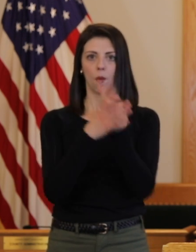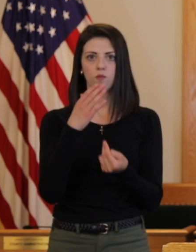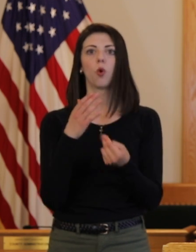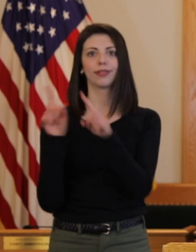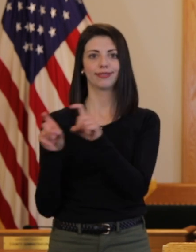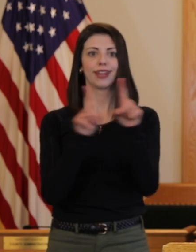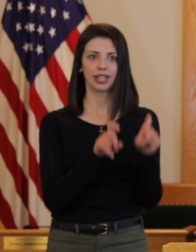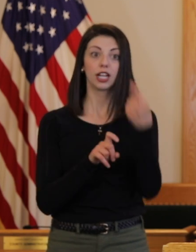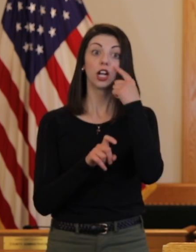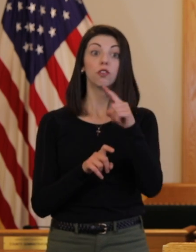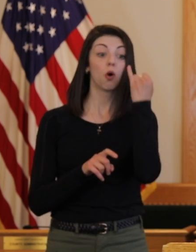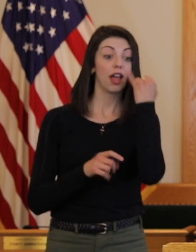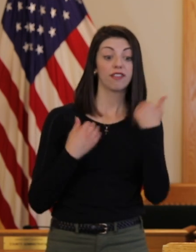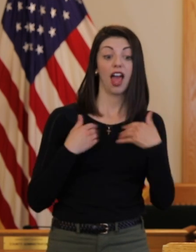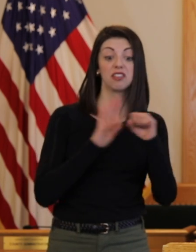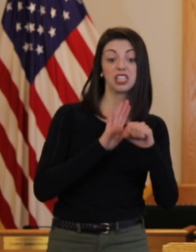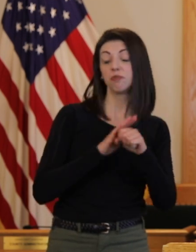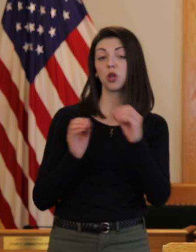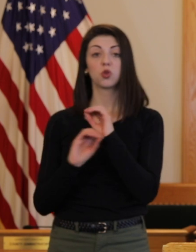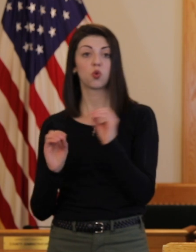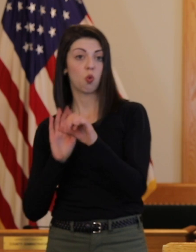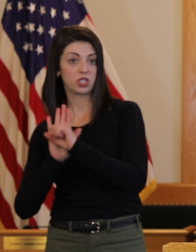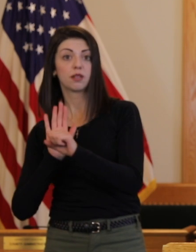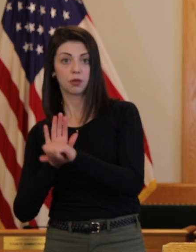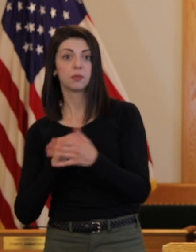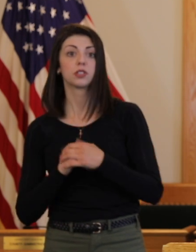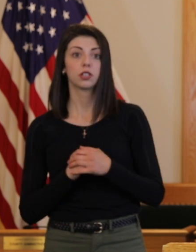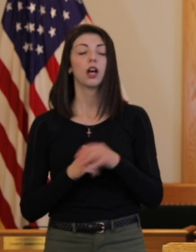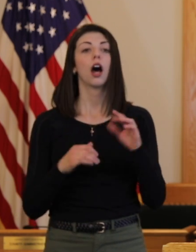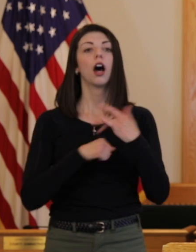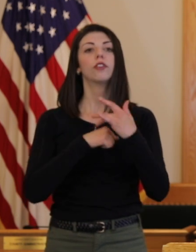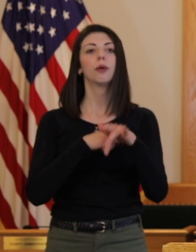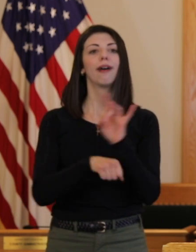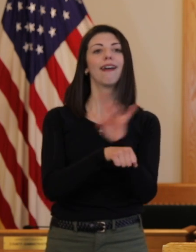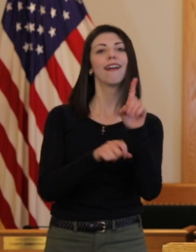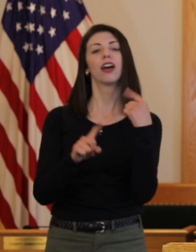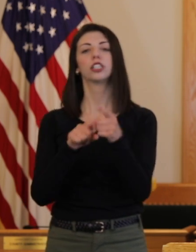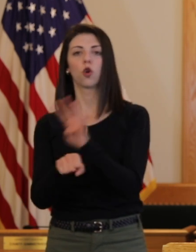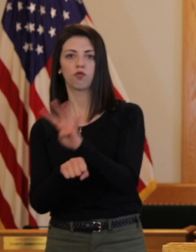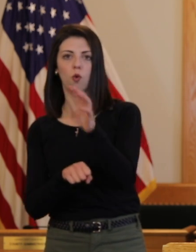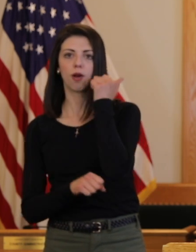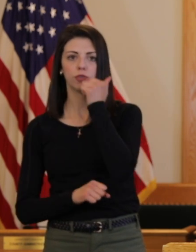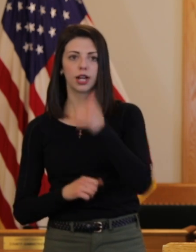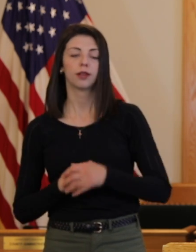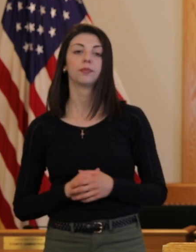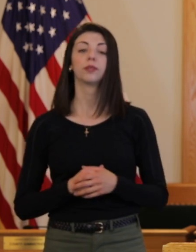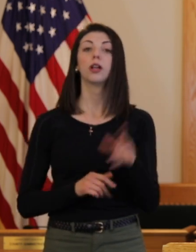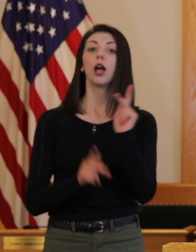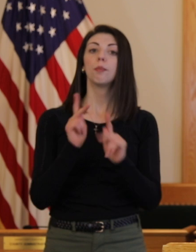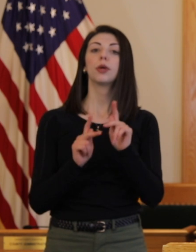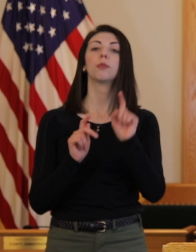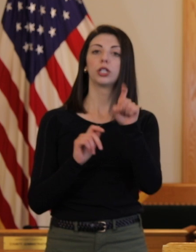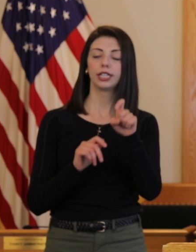for both symptomatic and non-symptomatic people from 8 a.m. to 4 p.m. daily. People must be seen by a